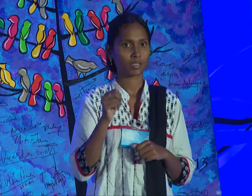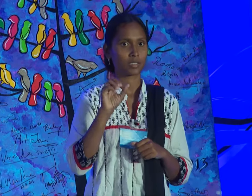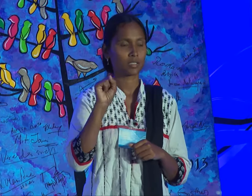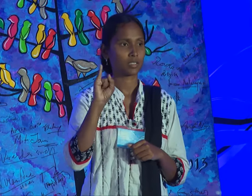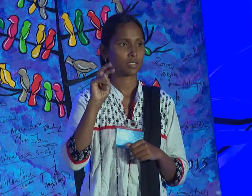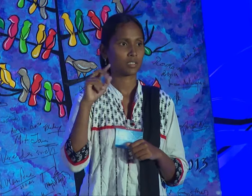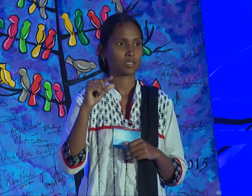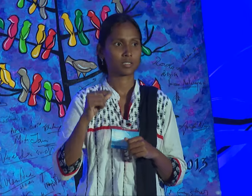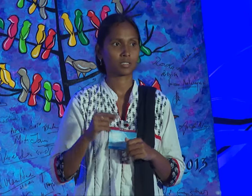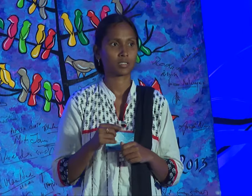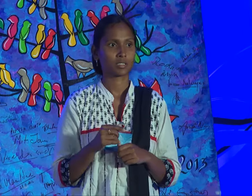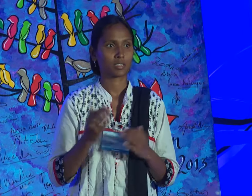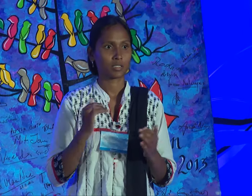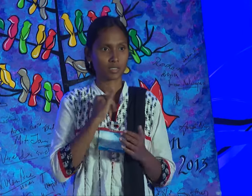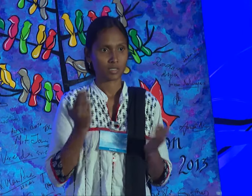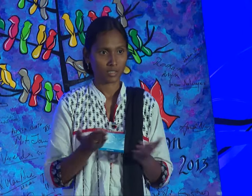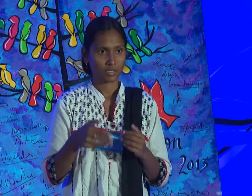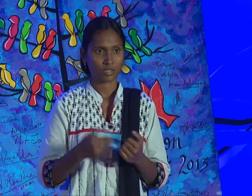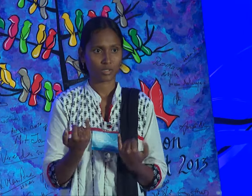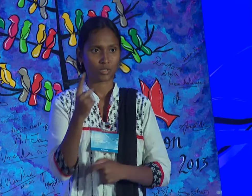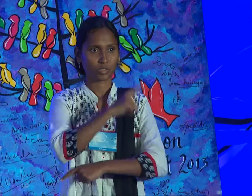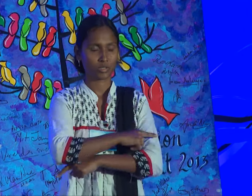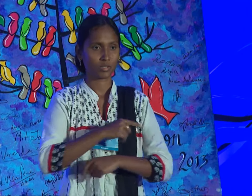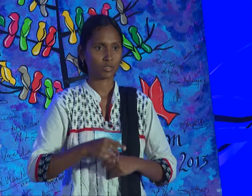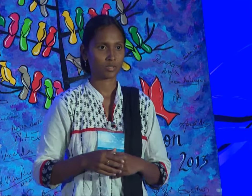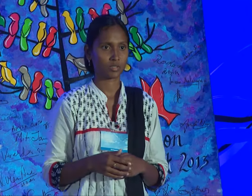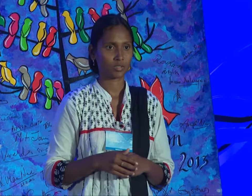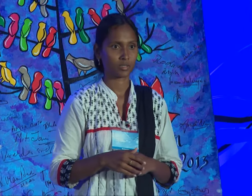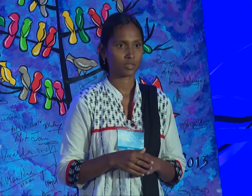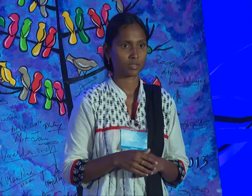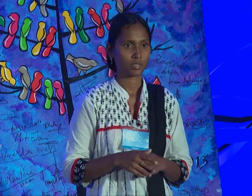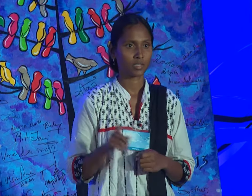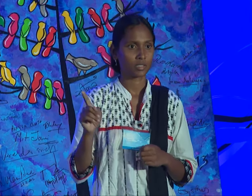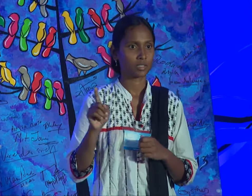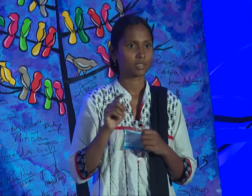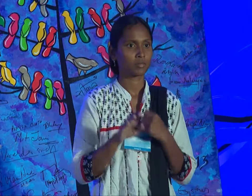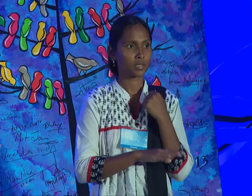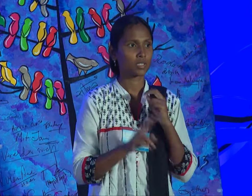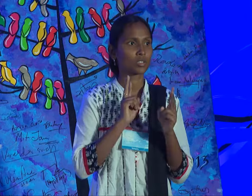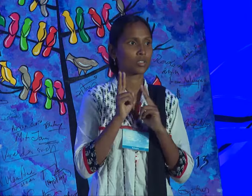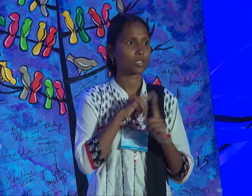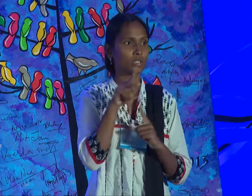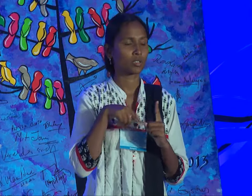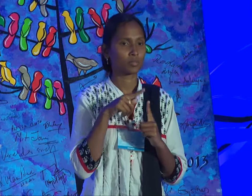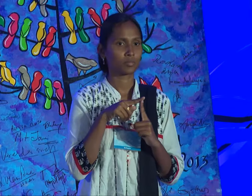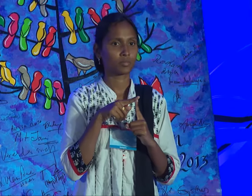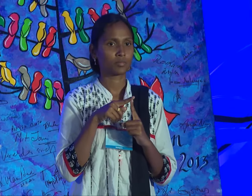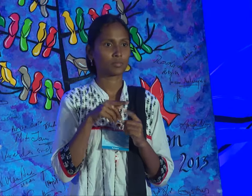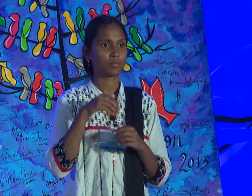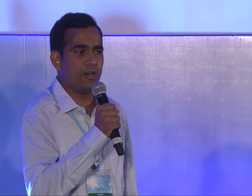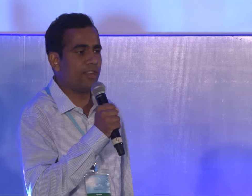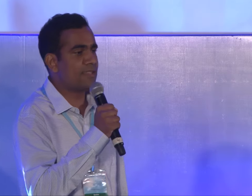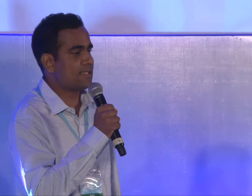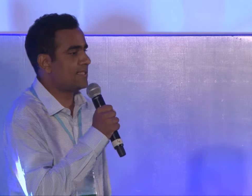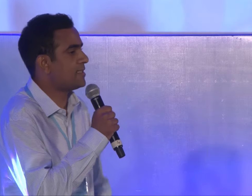who's here with us today. Now this article basically talked about their journeys, Girisha's silver medal in the Paralympics